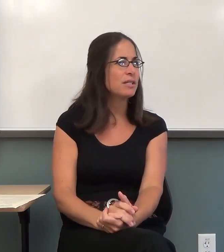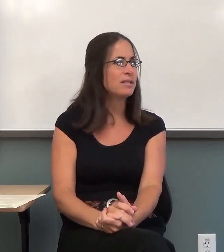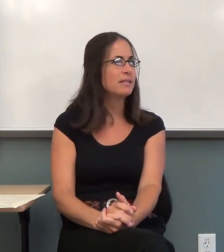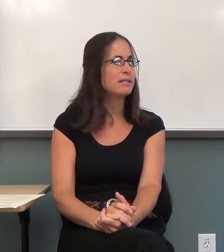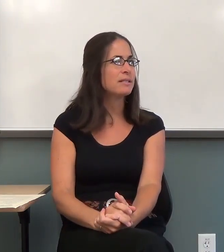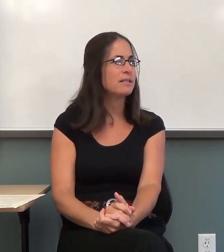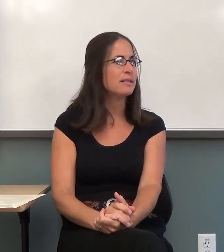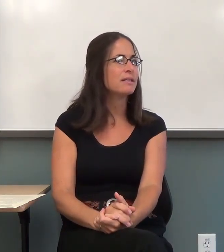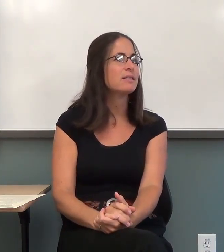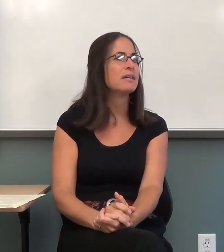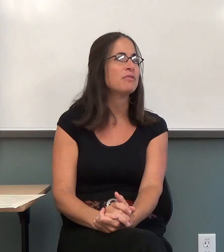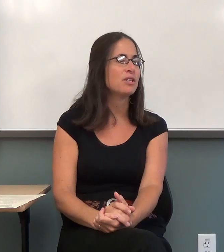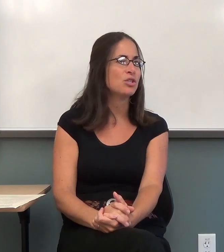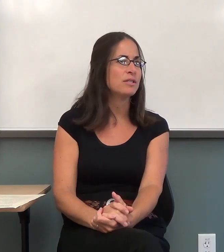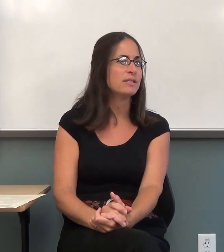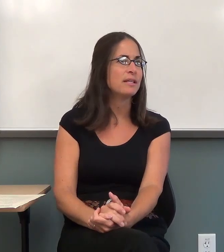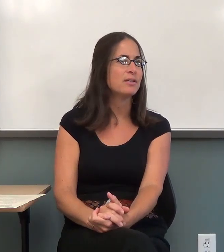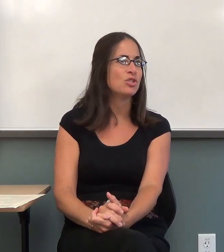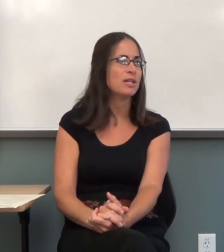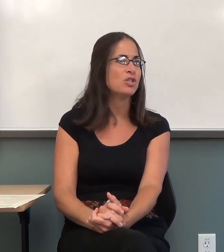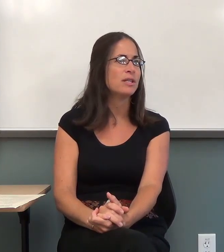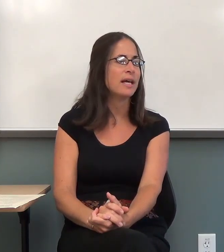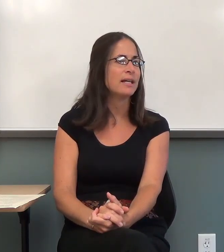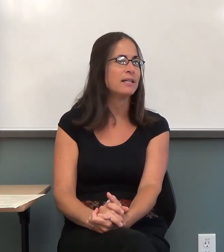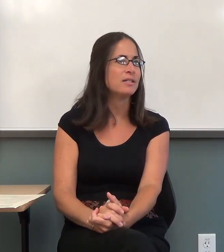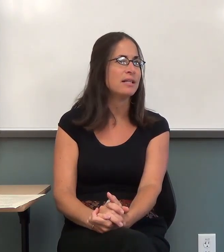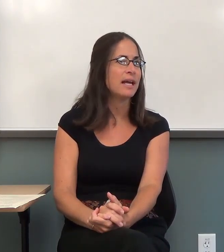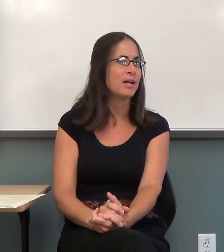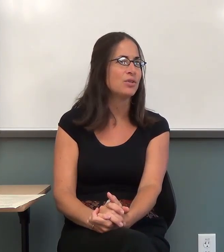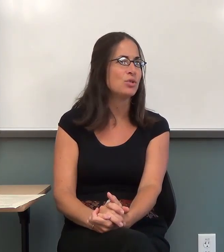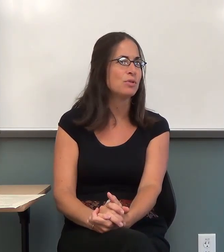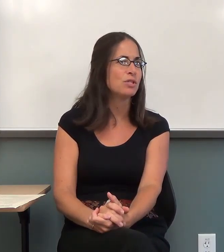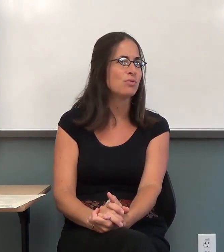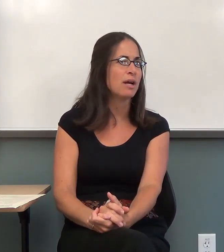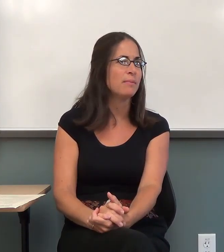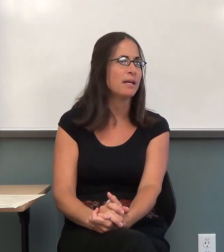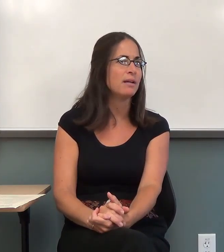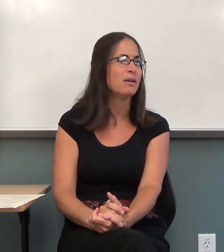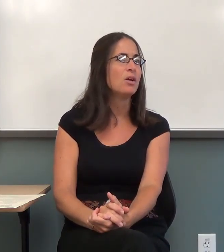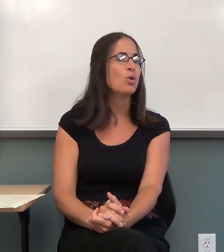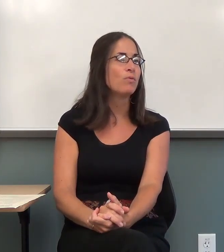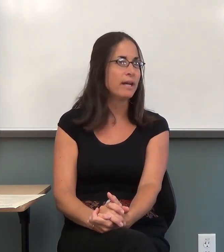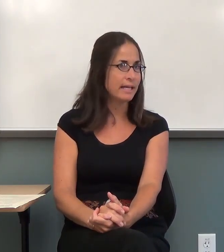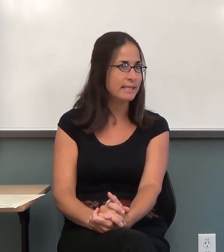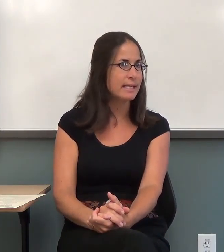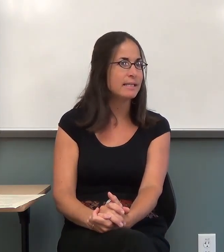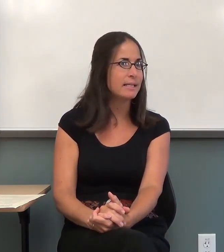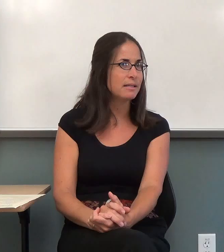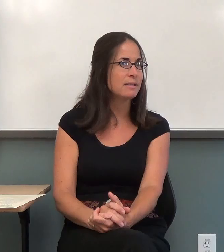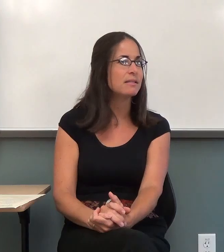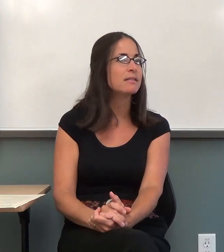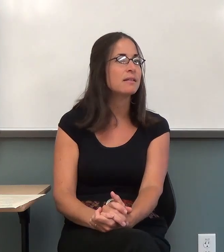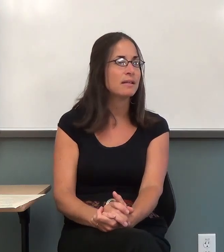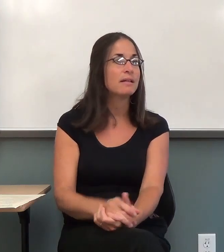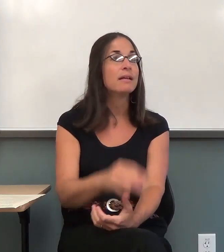Definitions. definitions? Definitions and changing that into nouns. You were describing or writing a sentence. That's what it